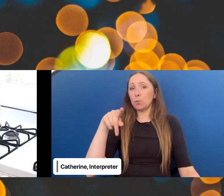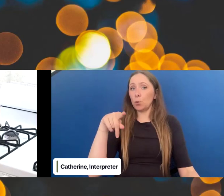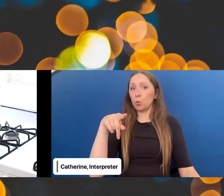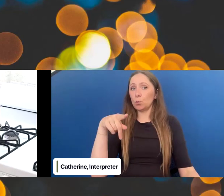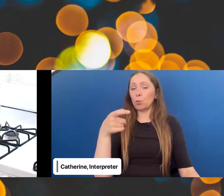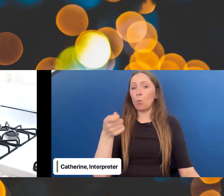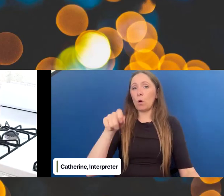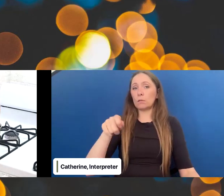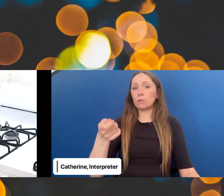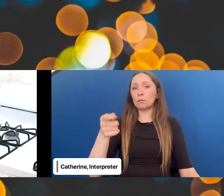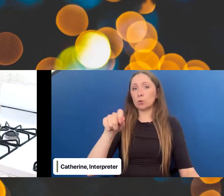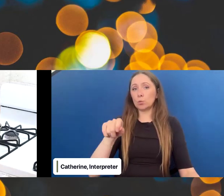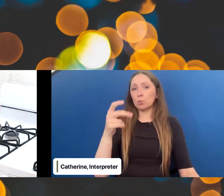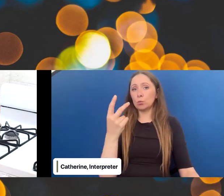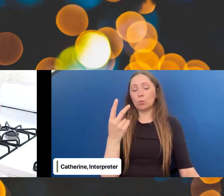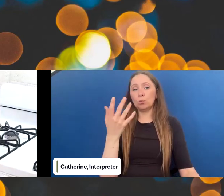2.